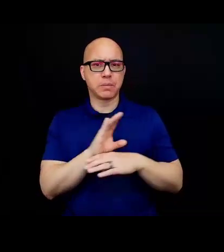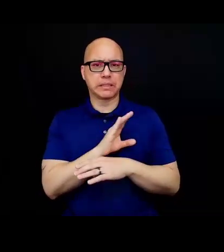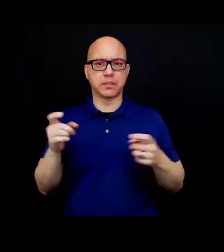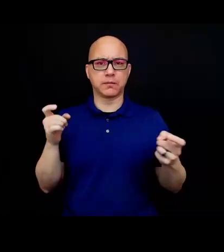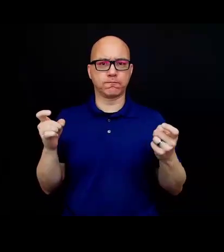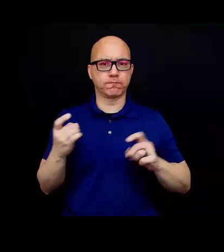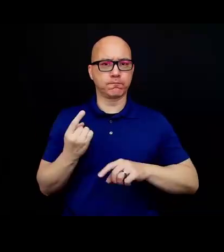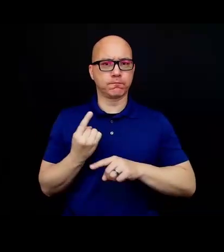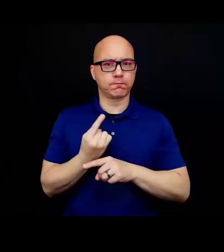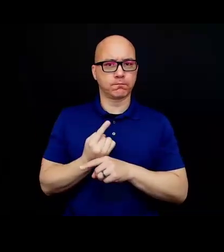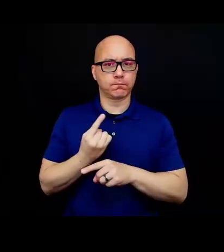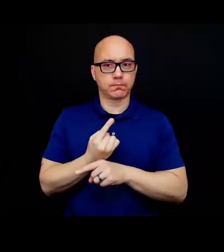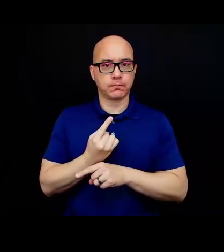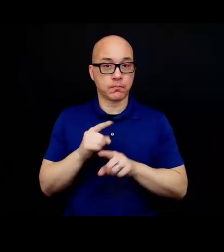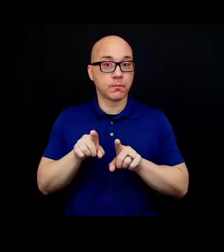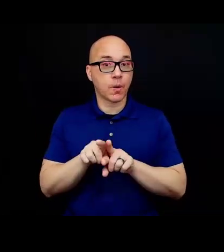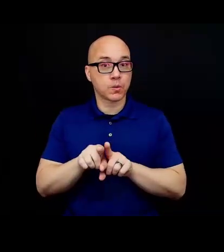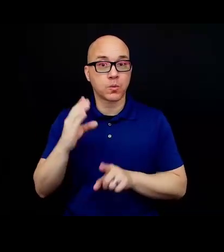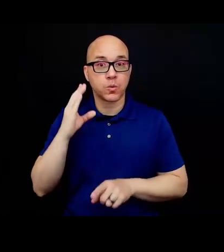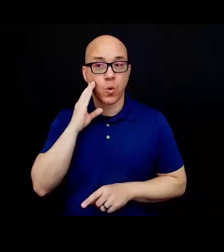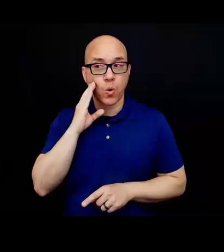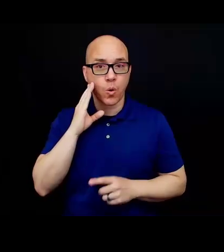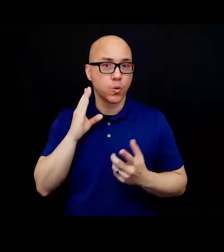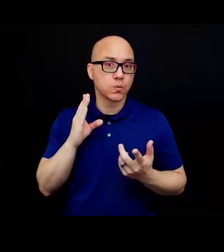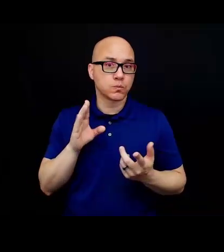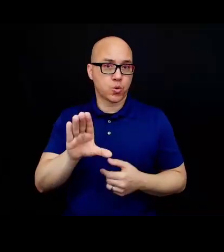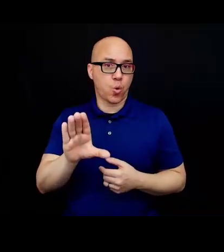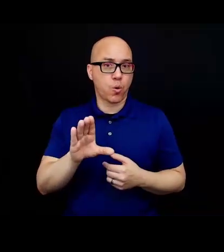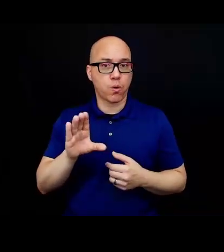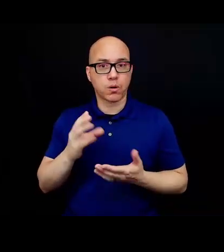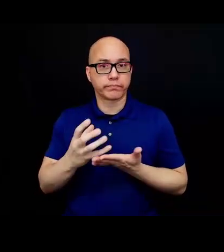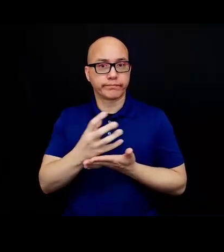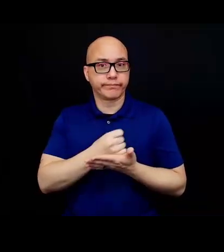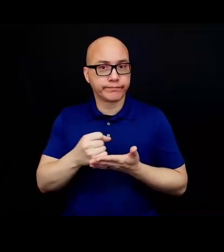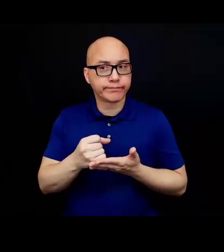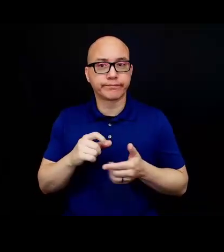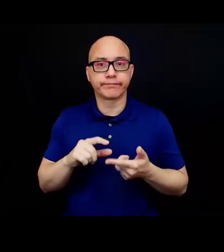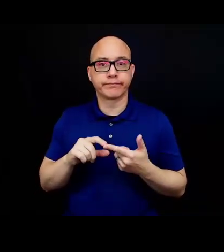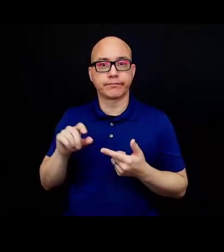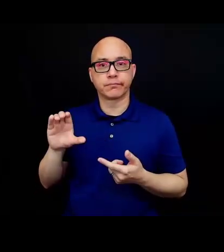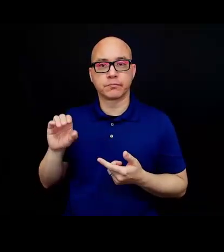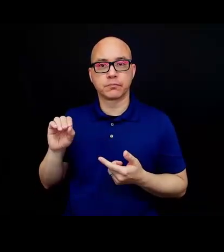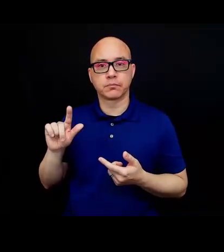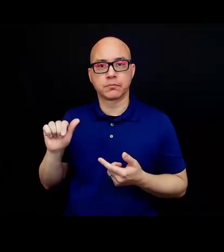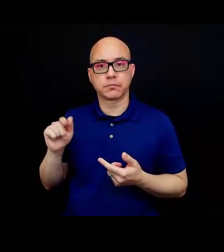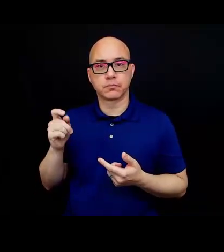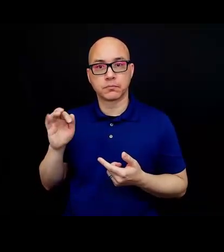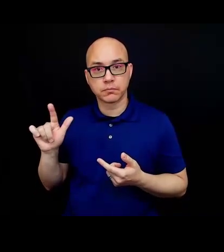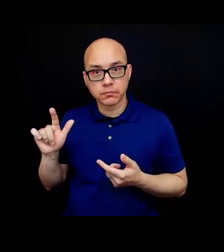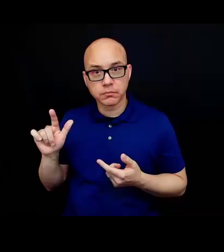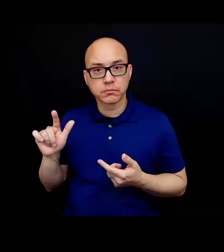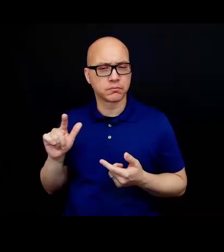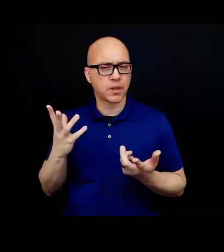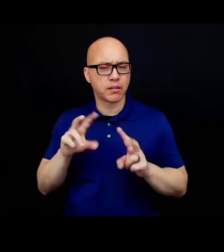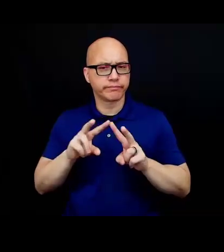how strong, again, your cash flow, your collateral is from your balance